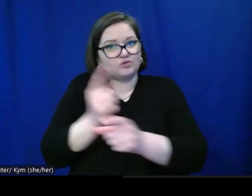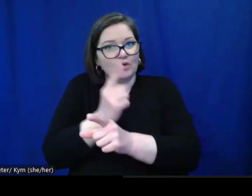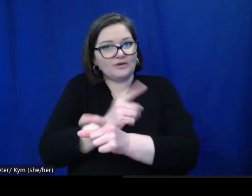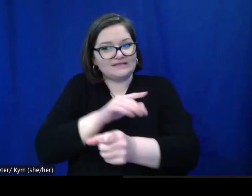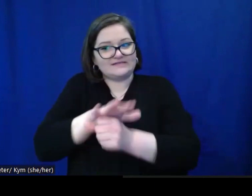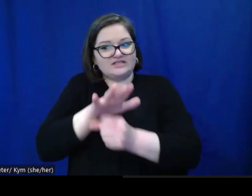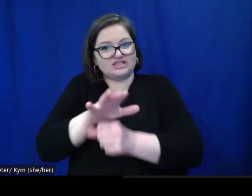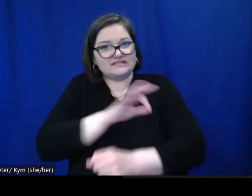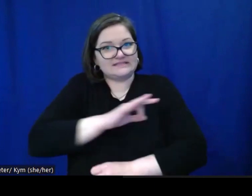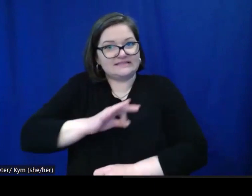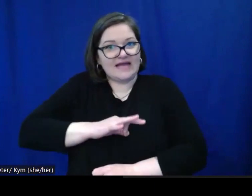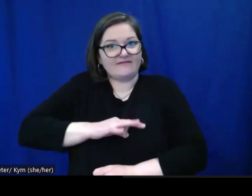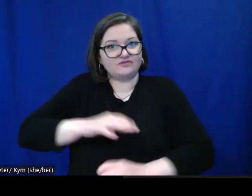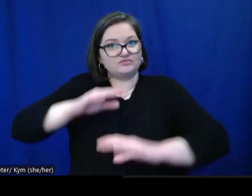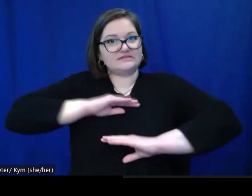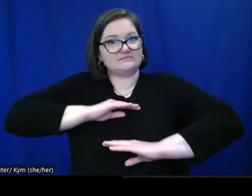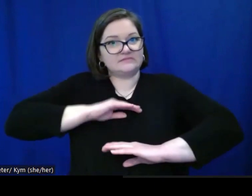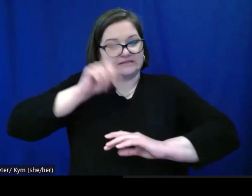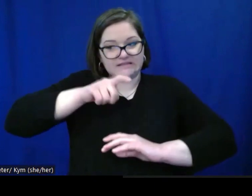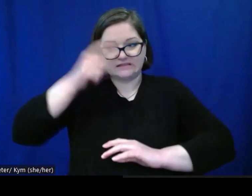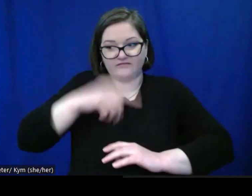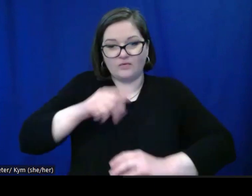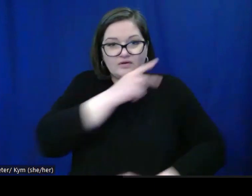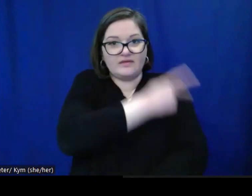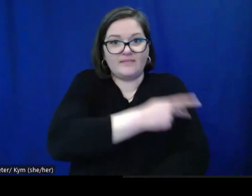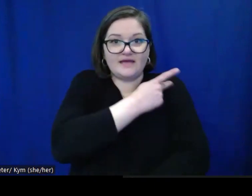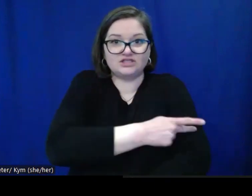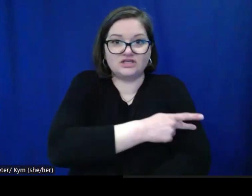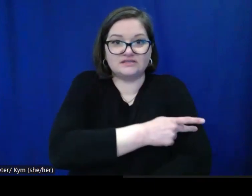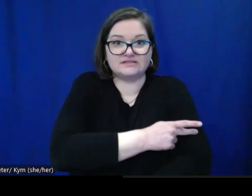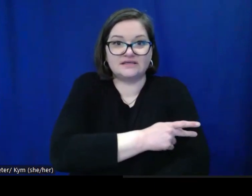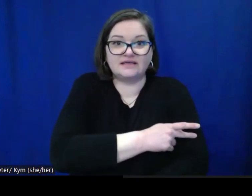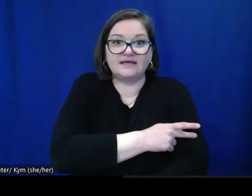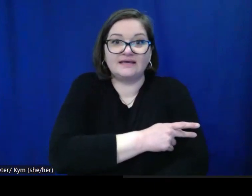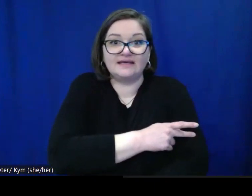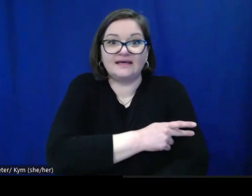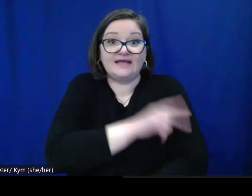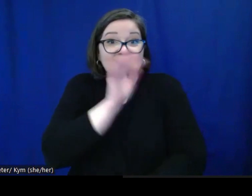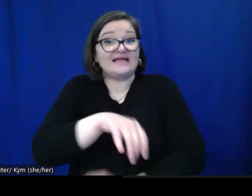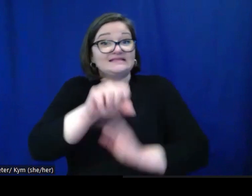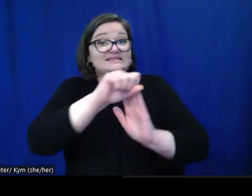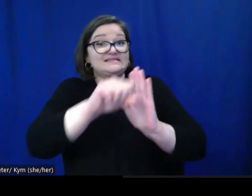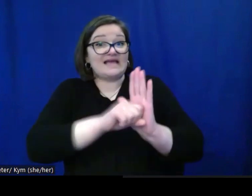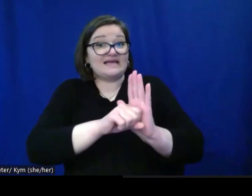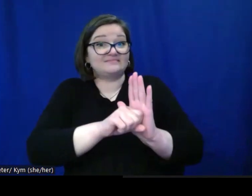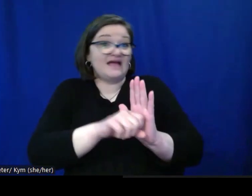That is the state. That is the regulation.